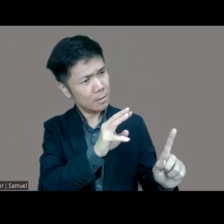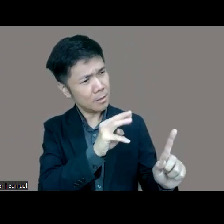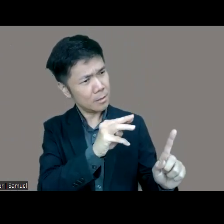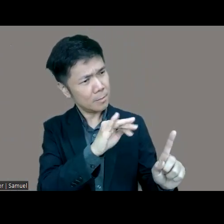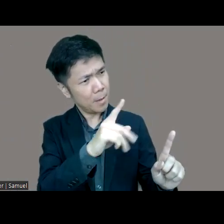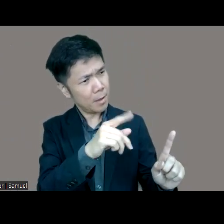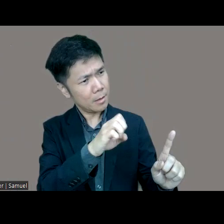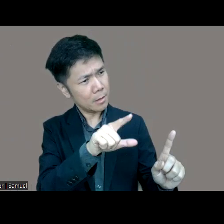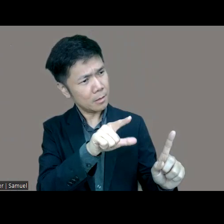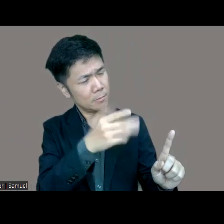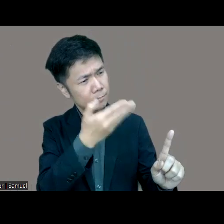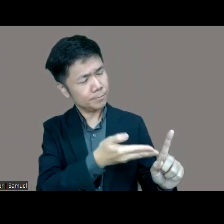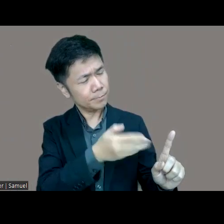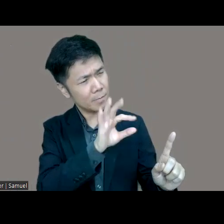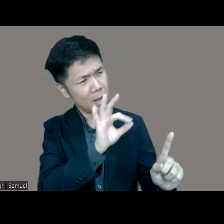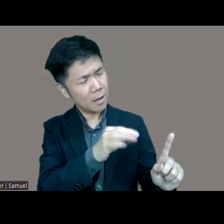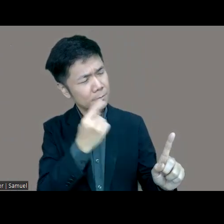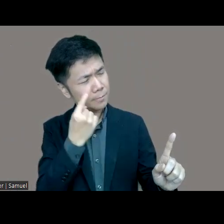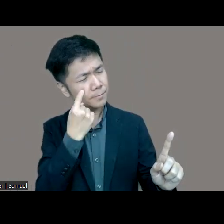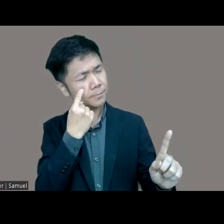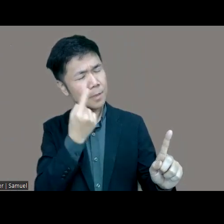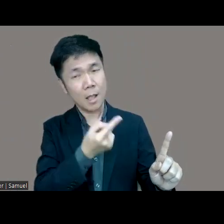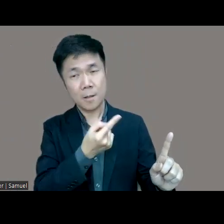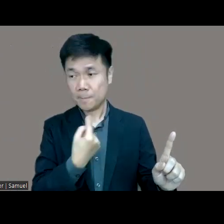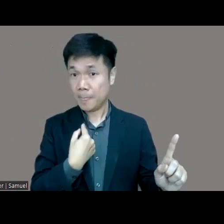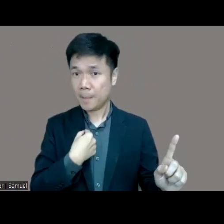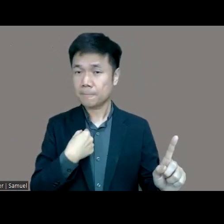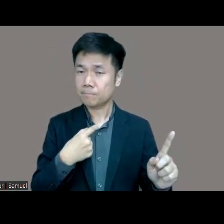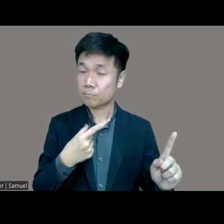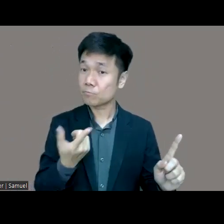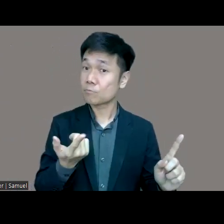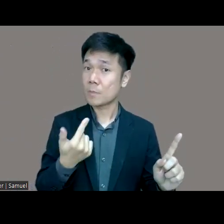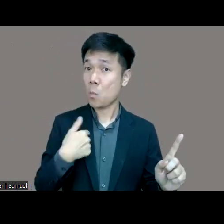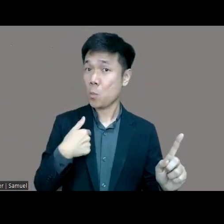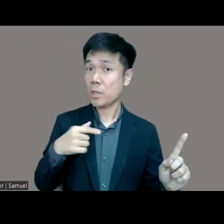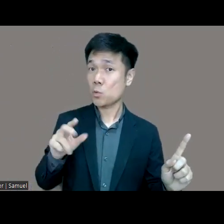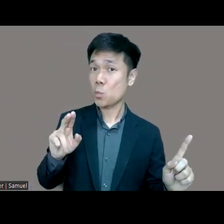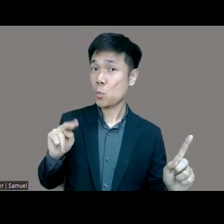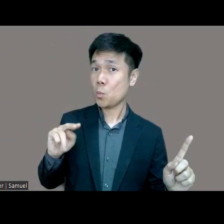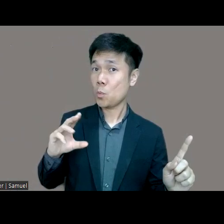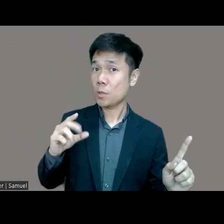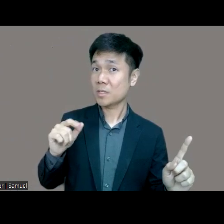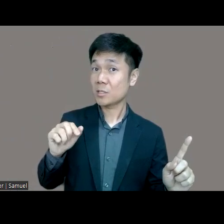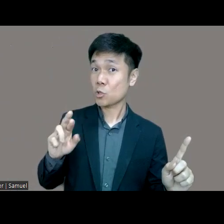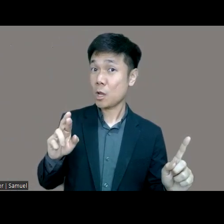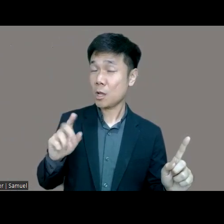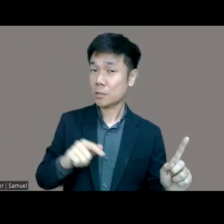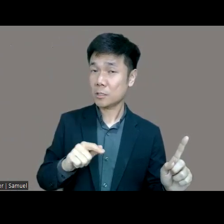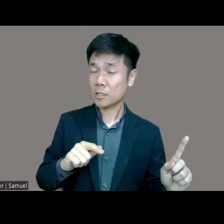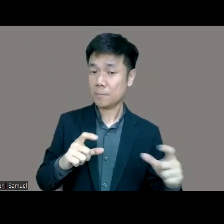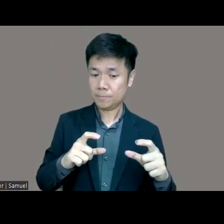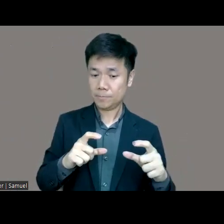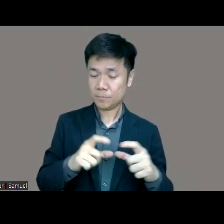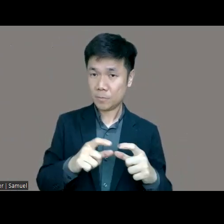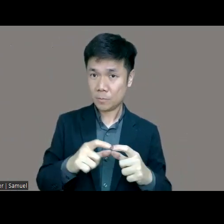process that or a tendency that I have seen within UNHCRS and is digitalization. There